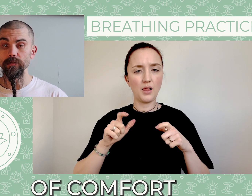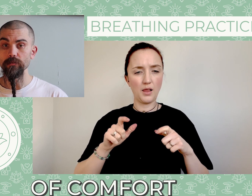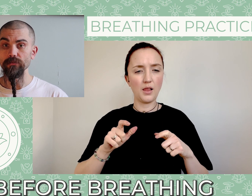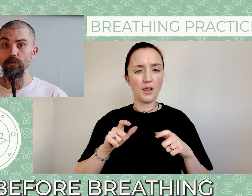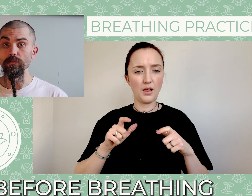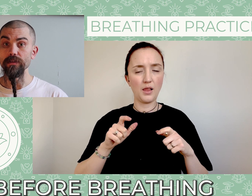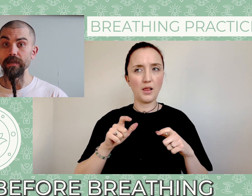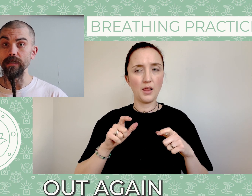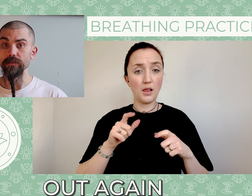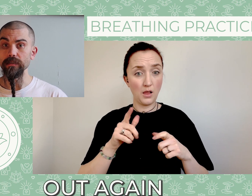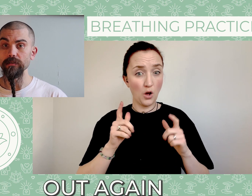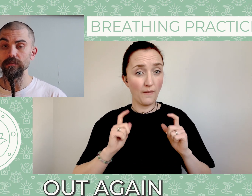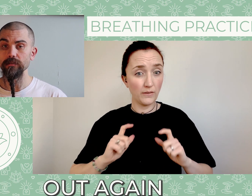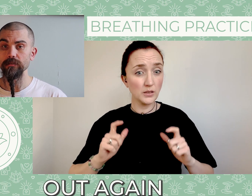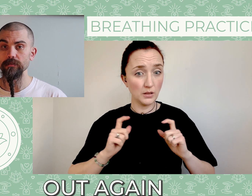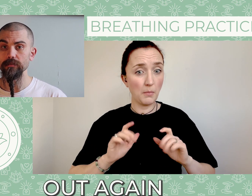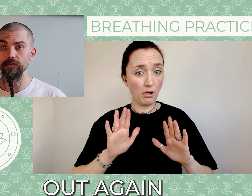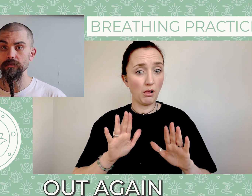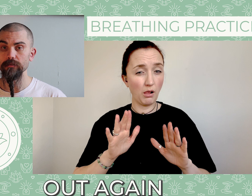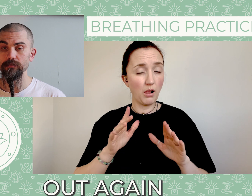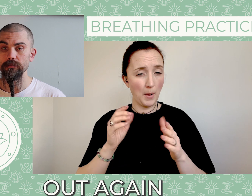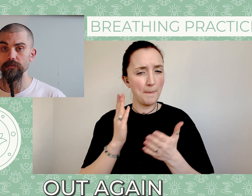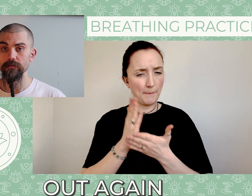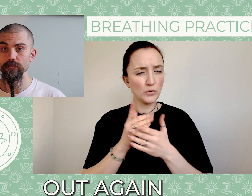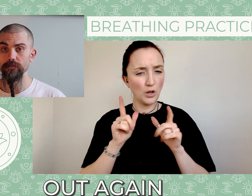of comfort before breathing out again.